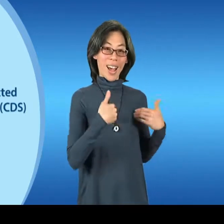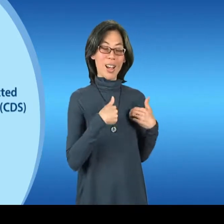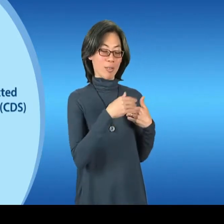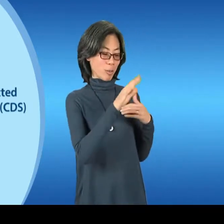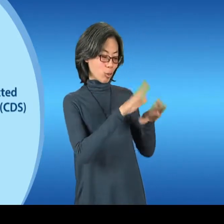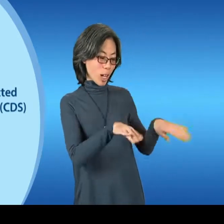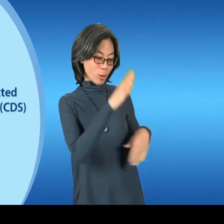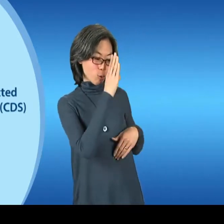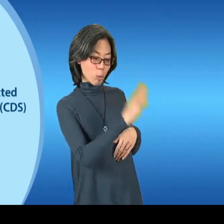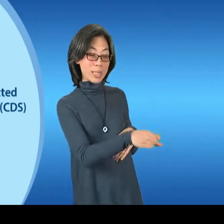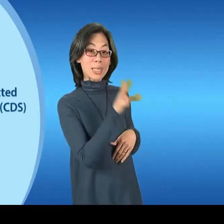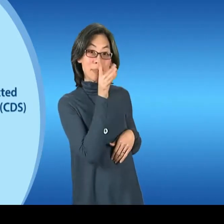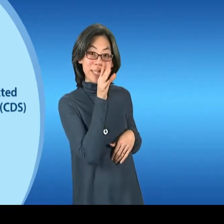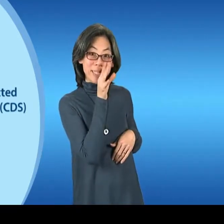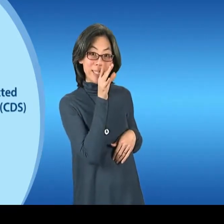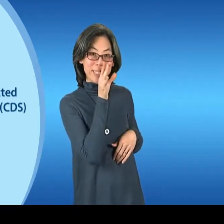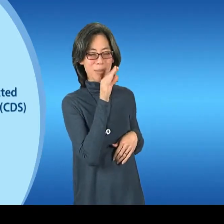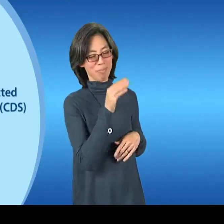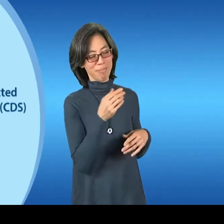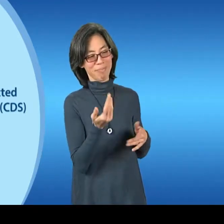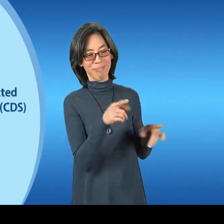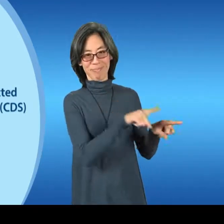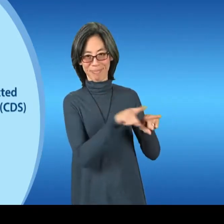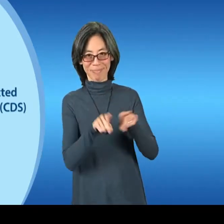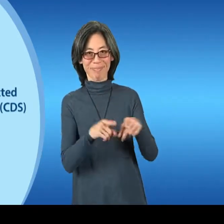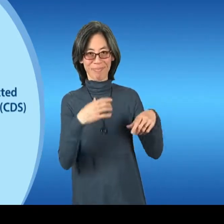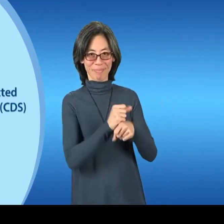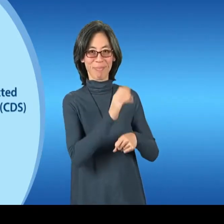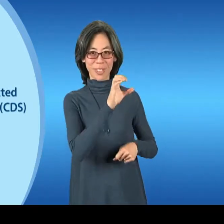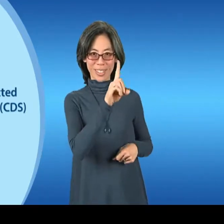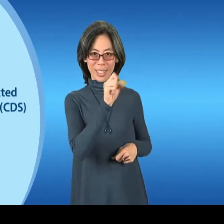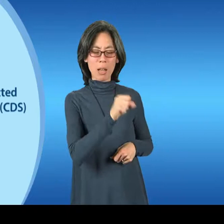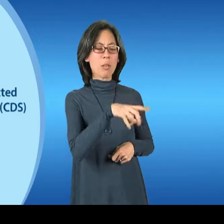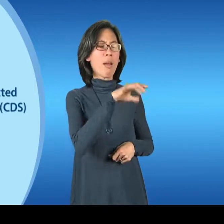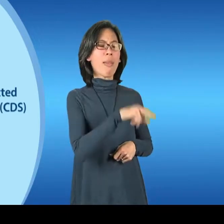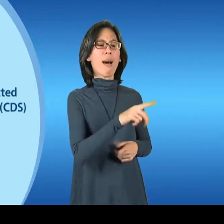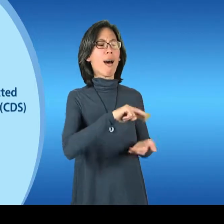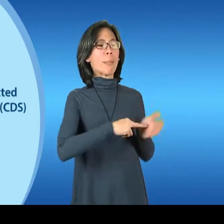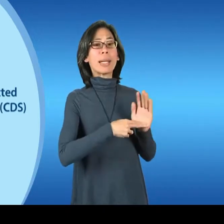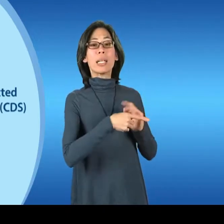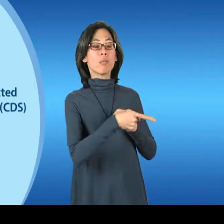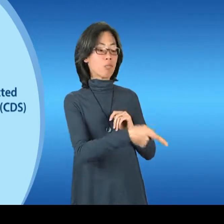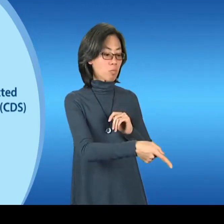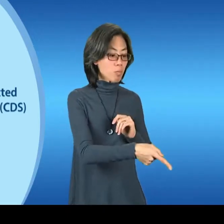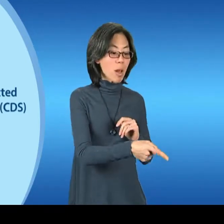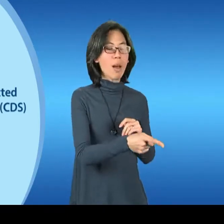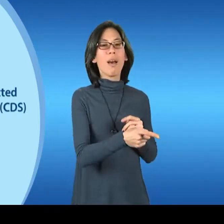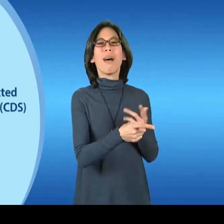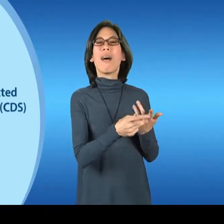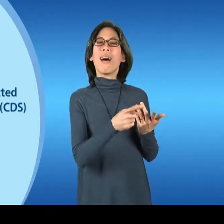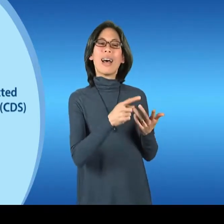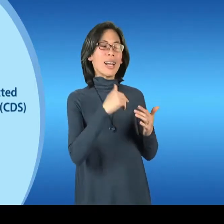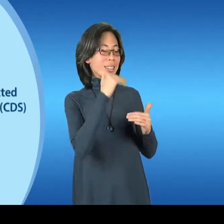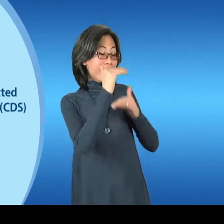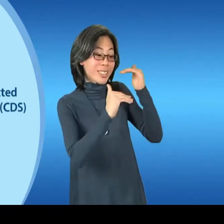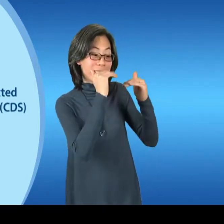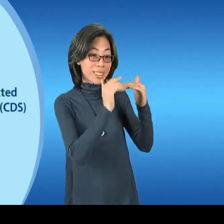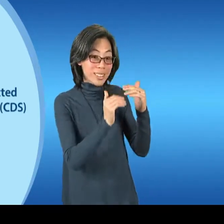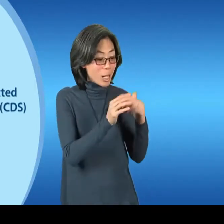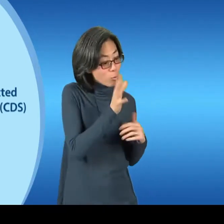child-directed speech. Both of these are abbreviated CDS. Child-directed signing or speech means that when an adult is talking